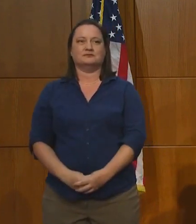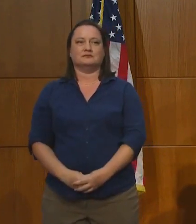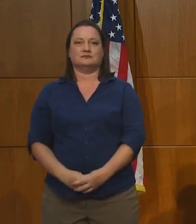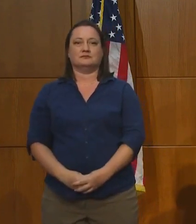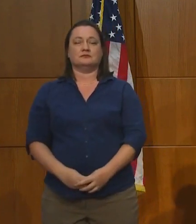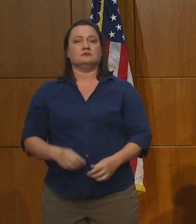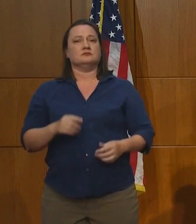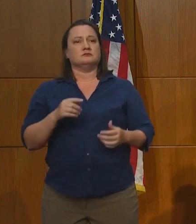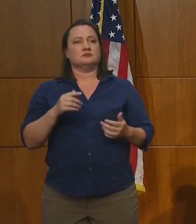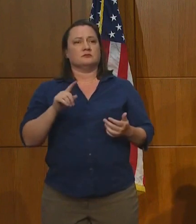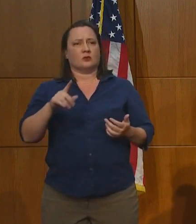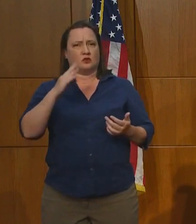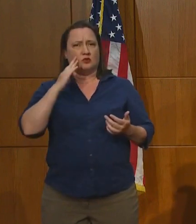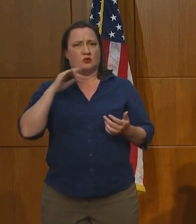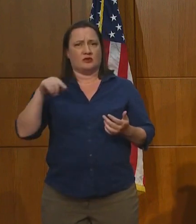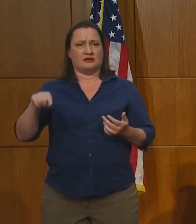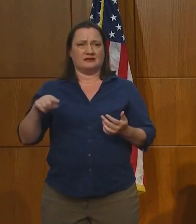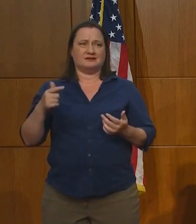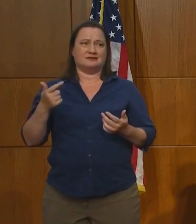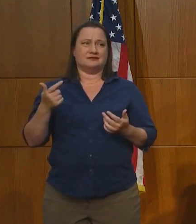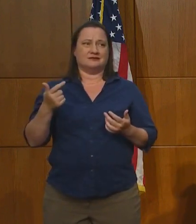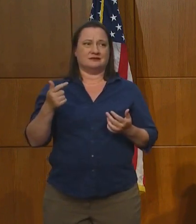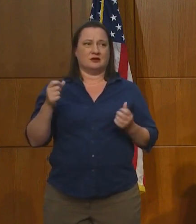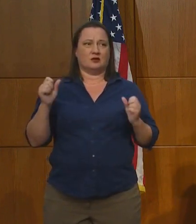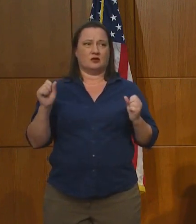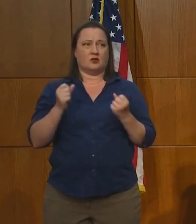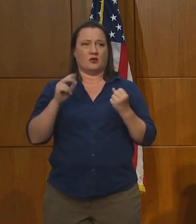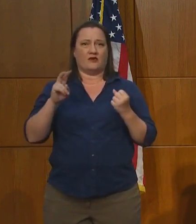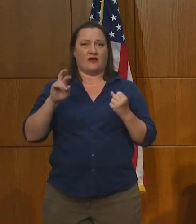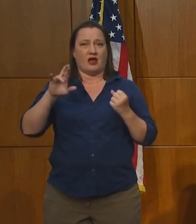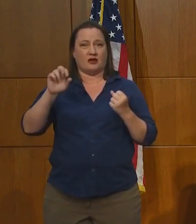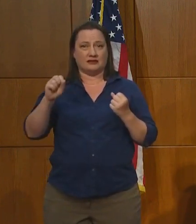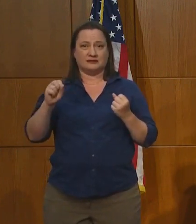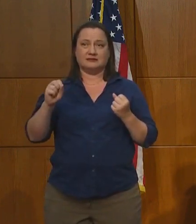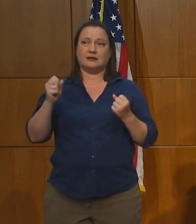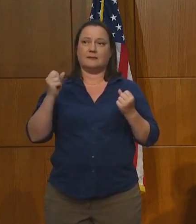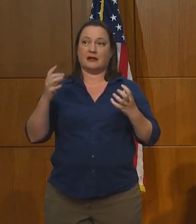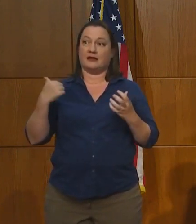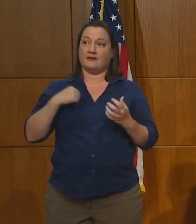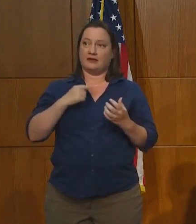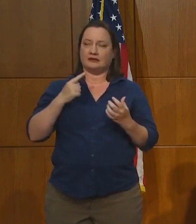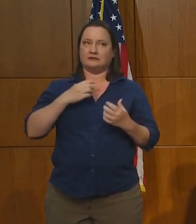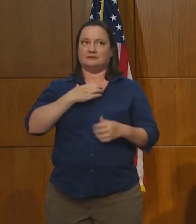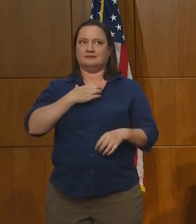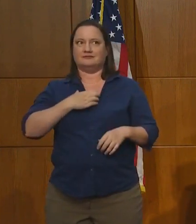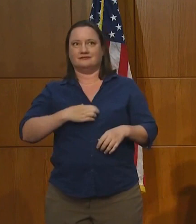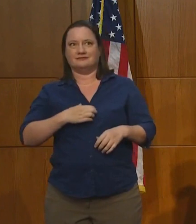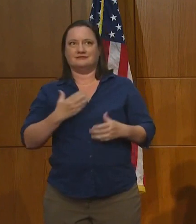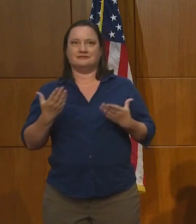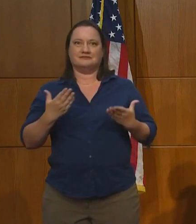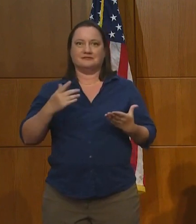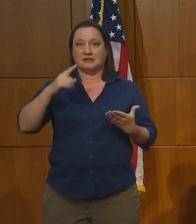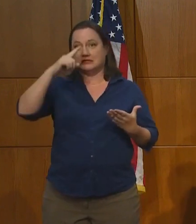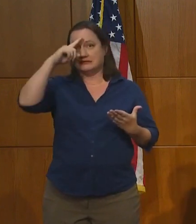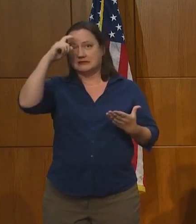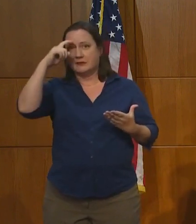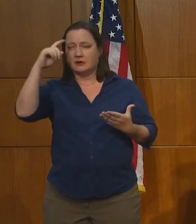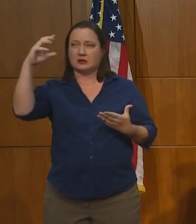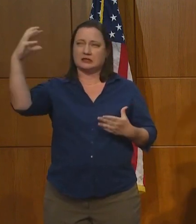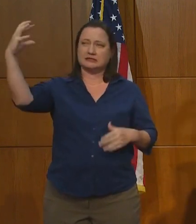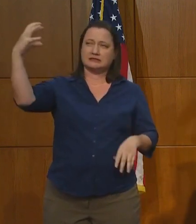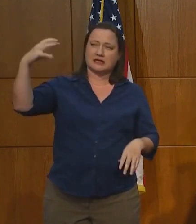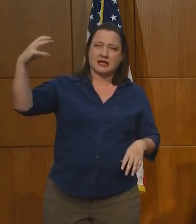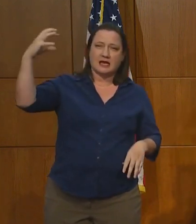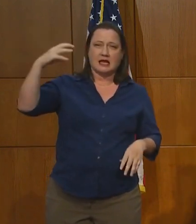and this is a cold virus, so I think a lot of us were perhaps wishfully thinking that with the heat and